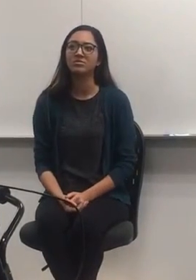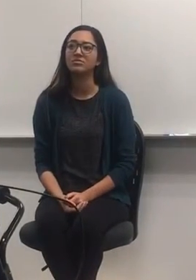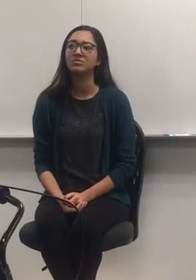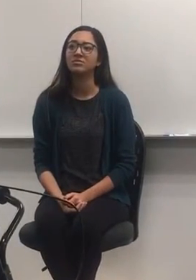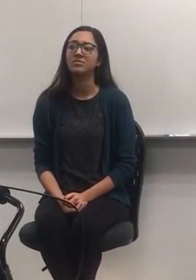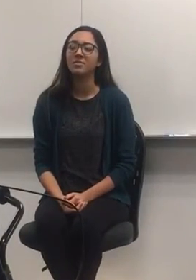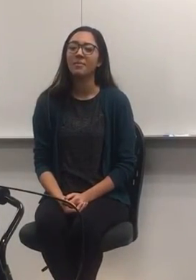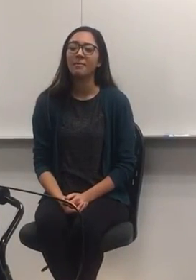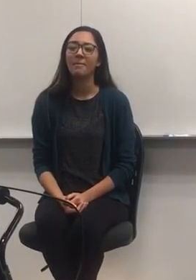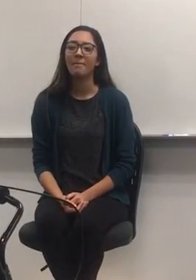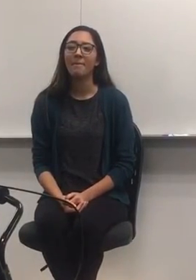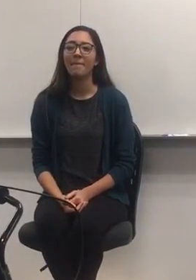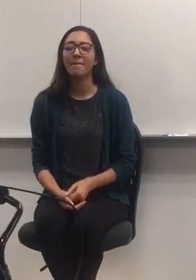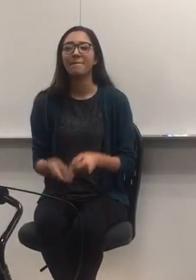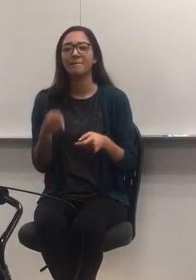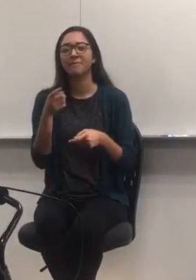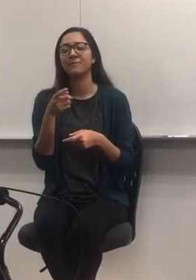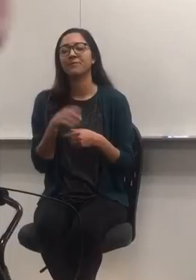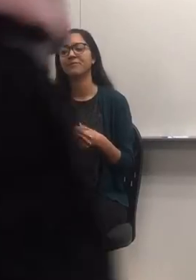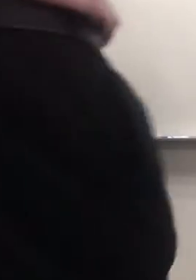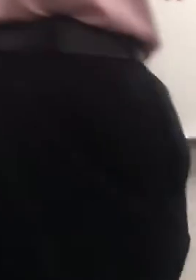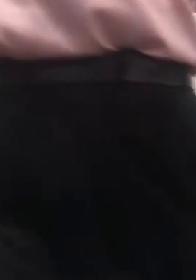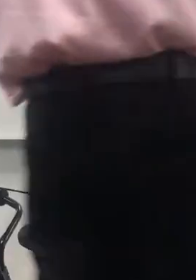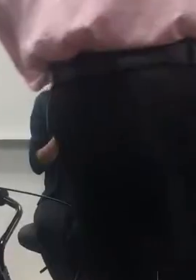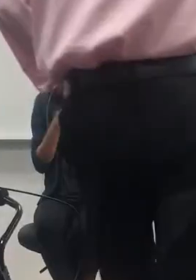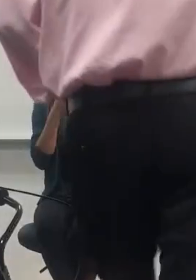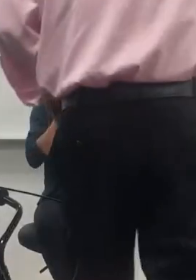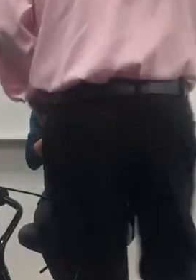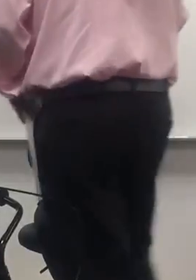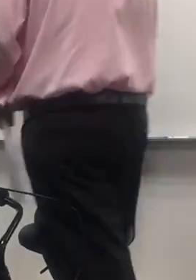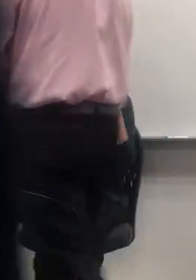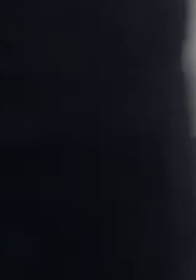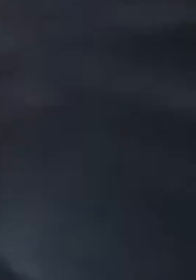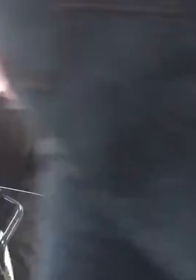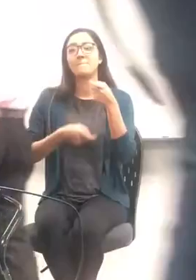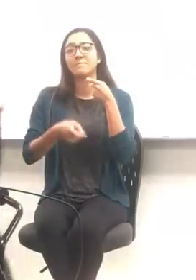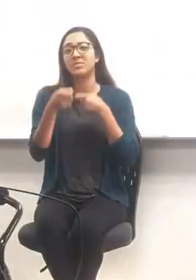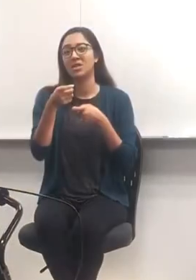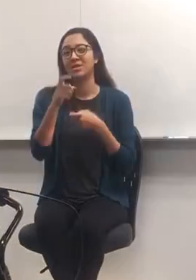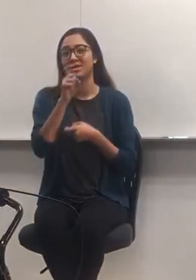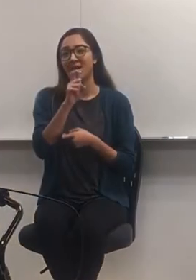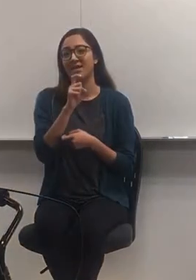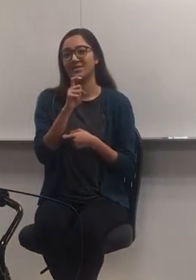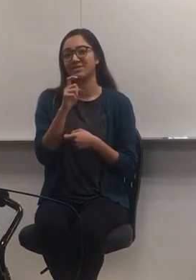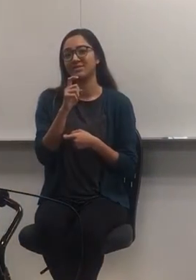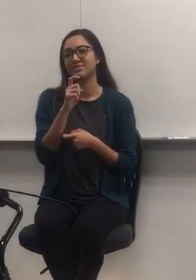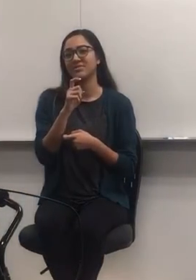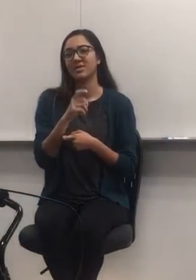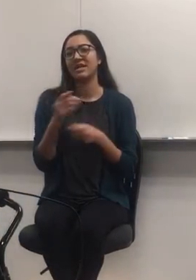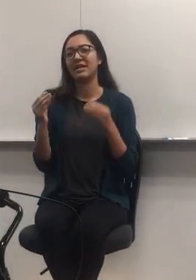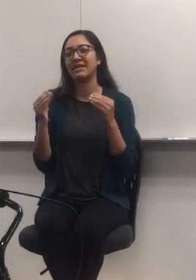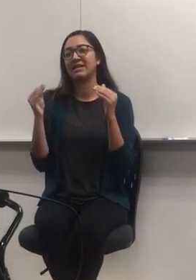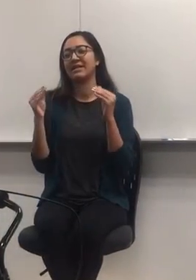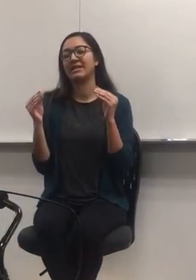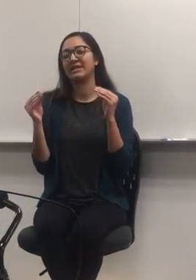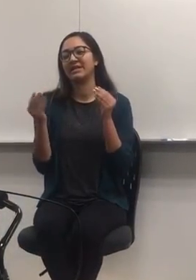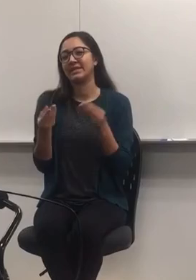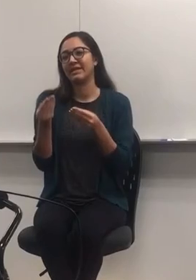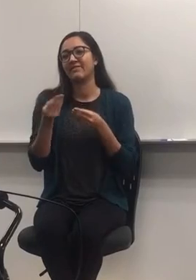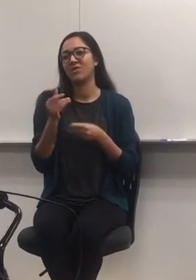Plug in x values, it gives me y values, and we're going to play connect the dots after it, okay? So, here we